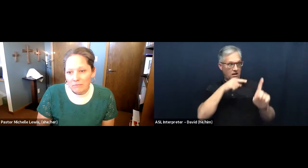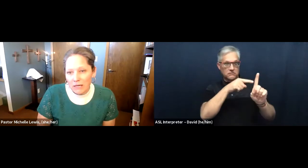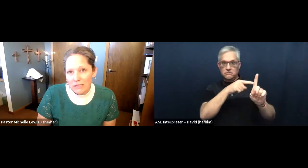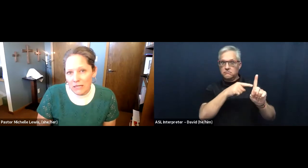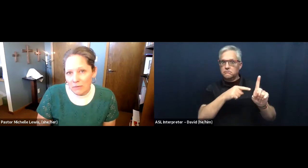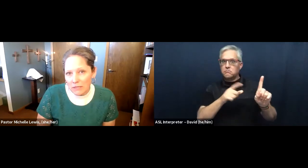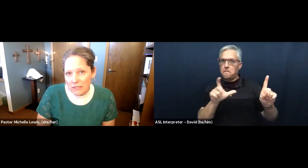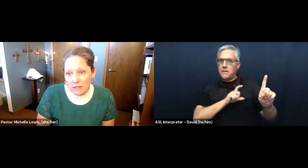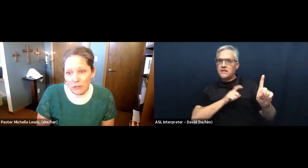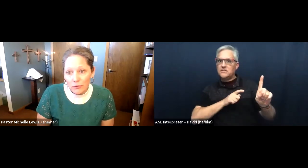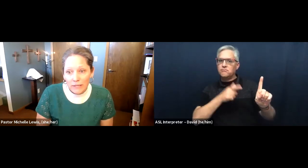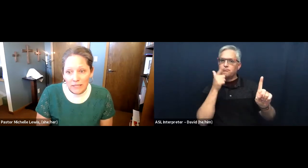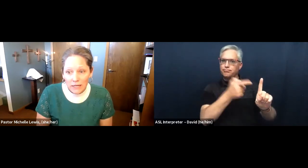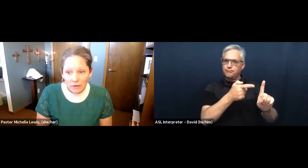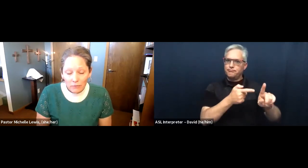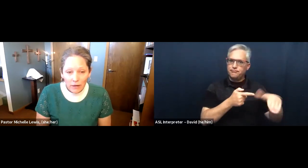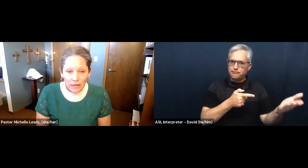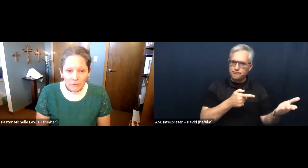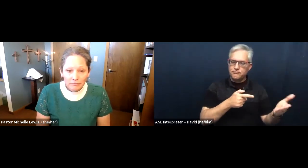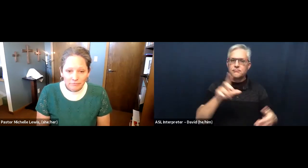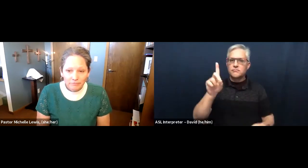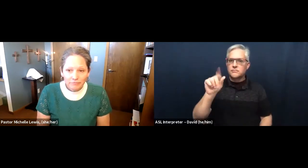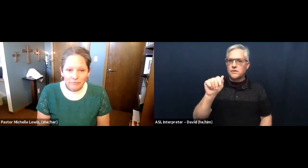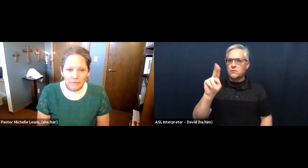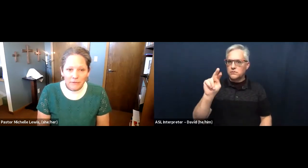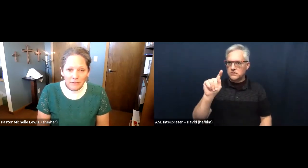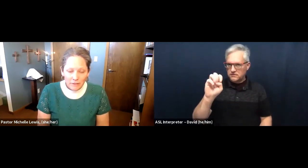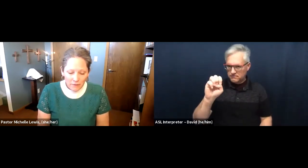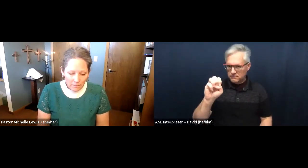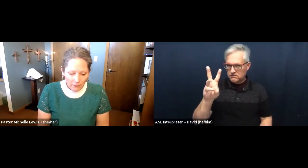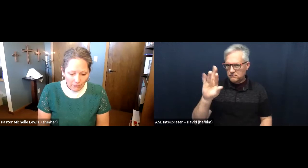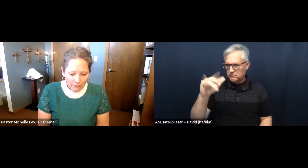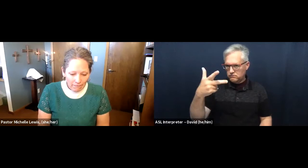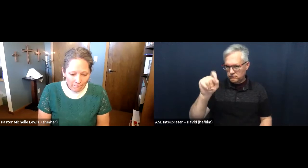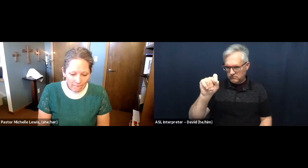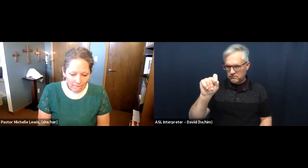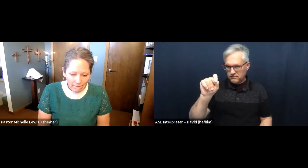This man's name is Duante Wright.